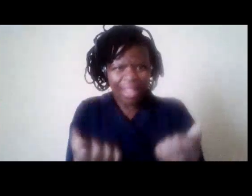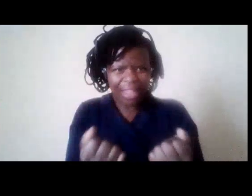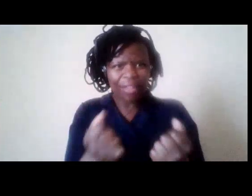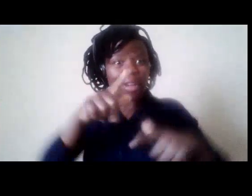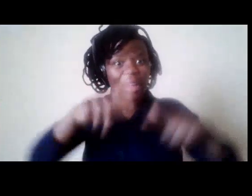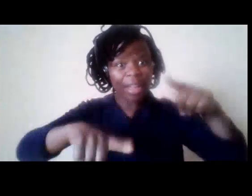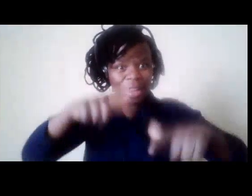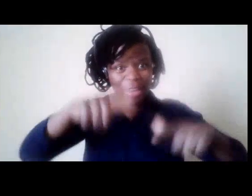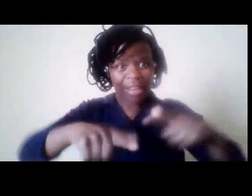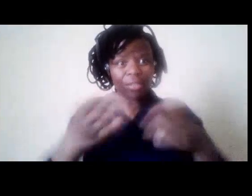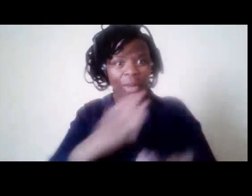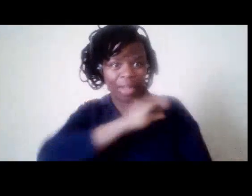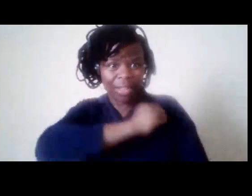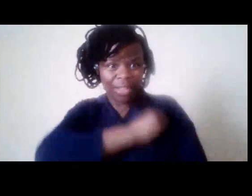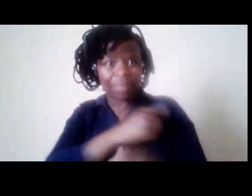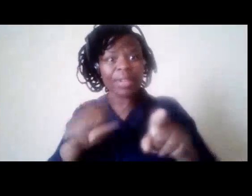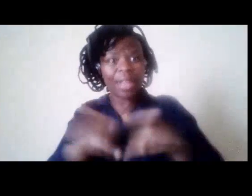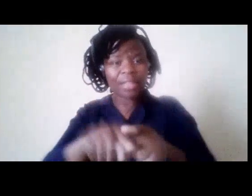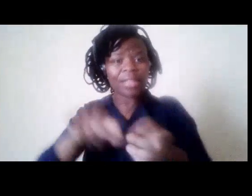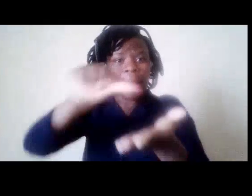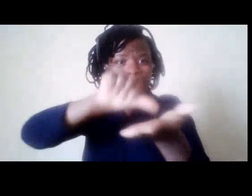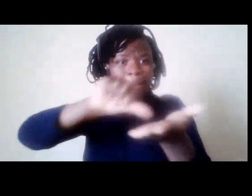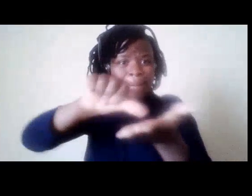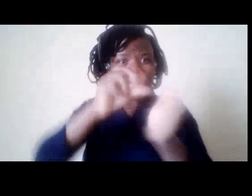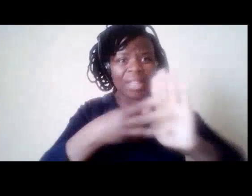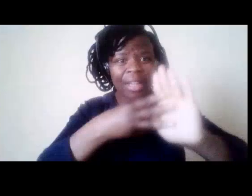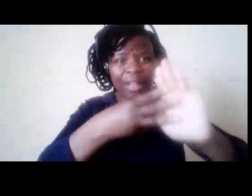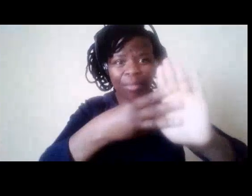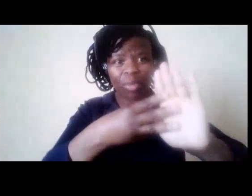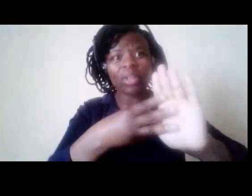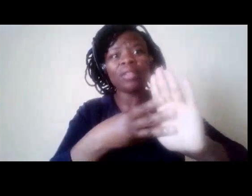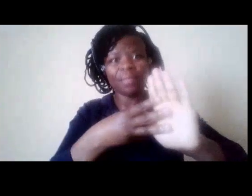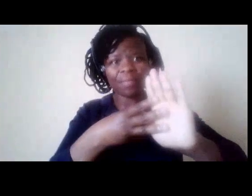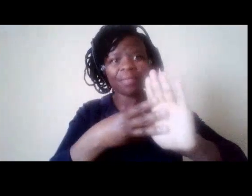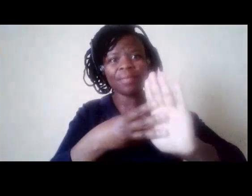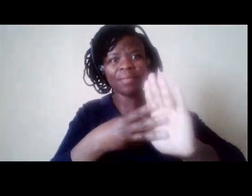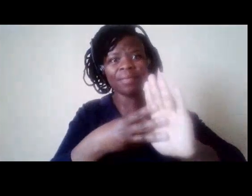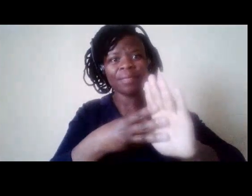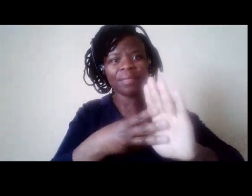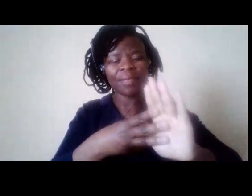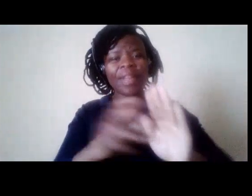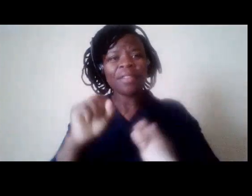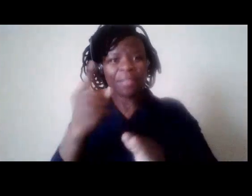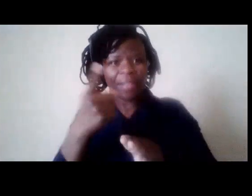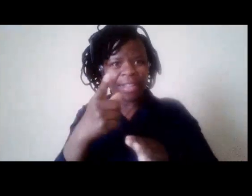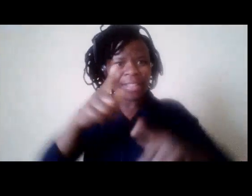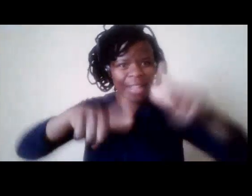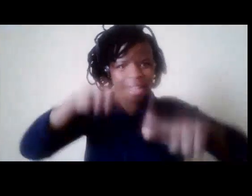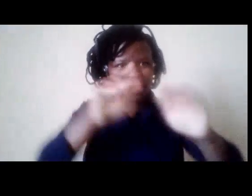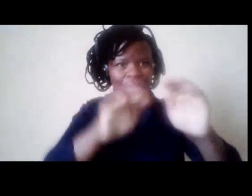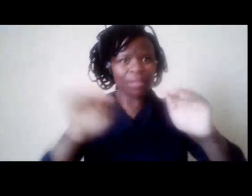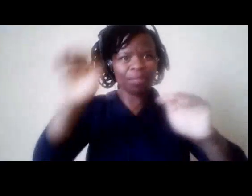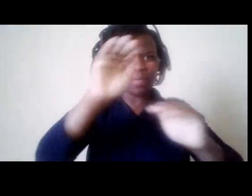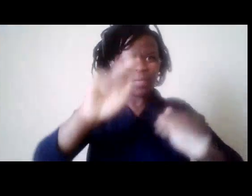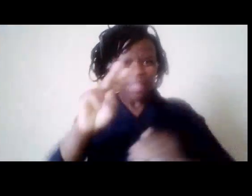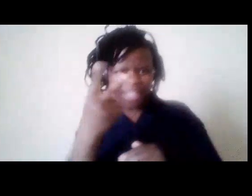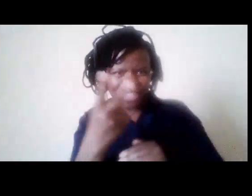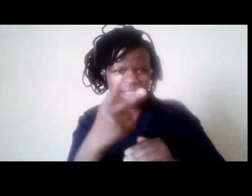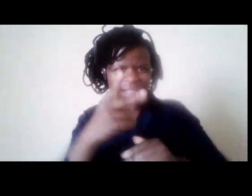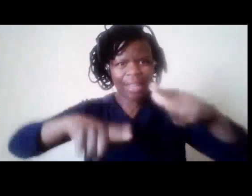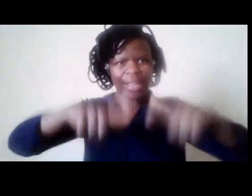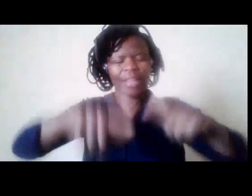disability as a medical model, the medical model view of disability, has advanced from the first level to the second level, which is disability as diversity. Sometimes we see